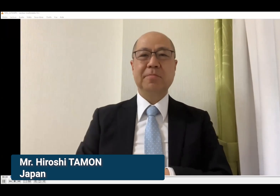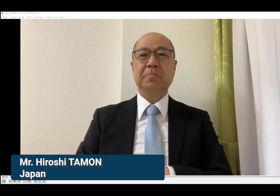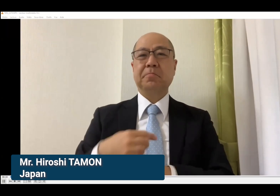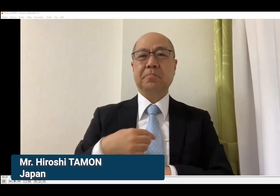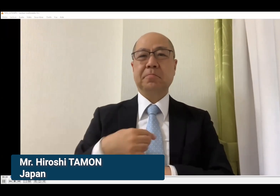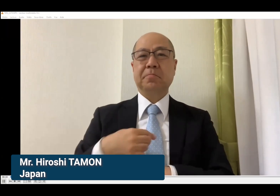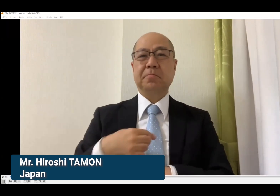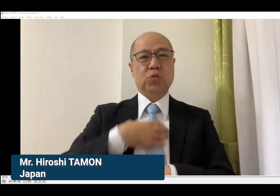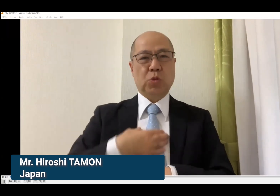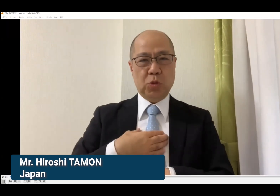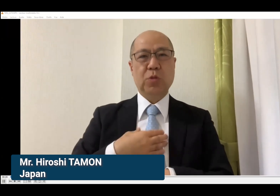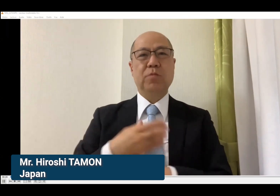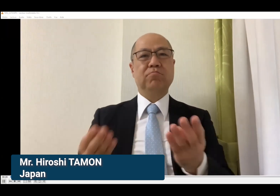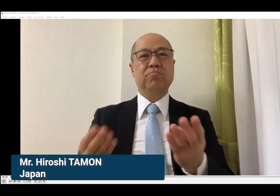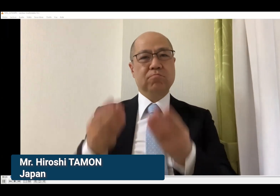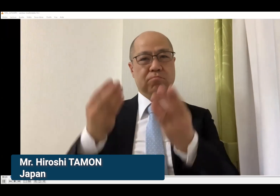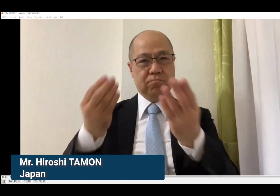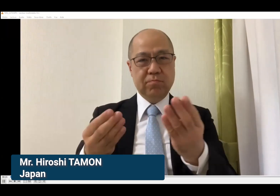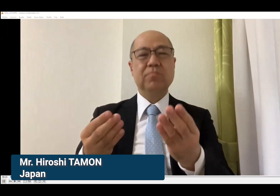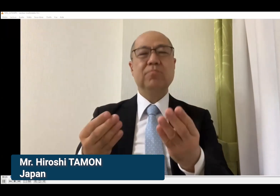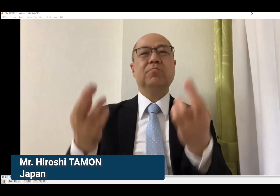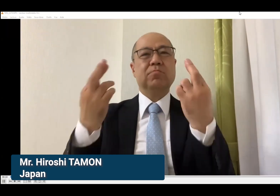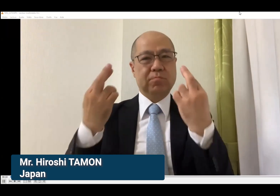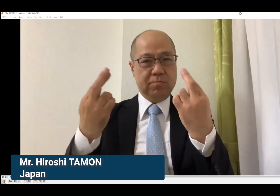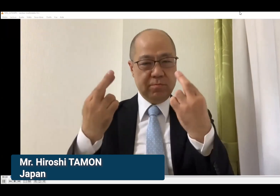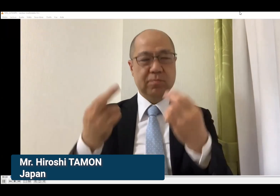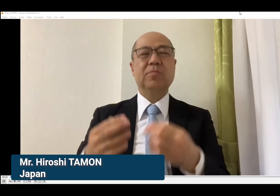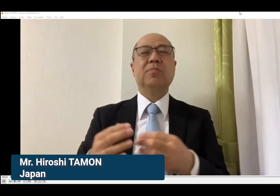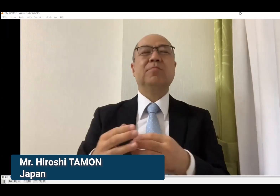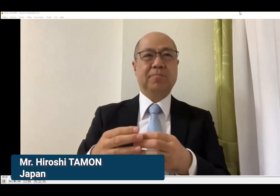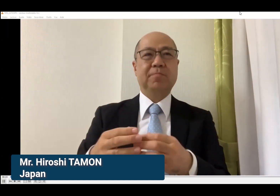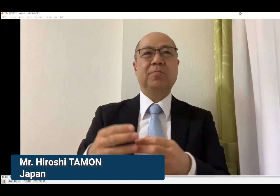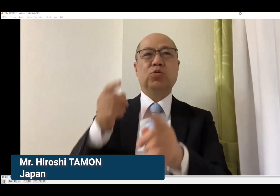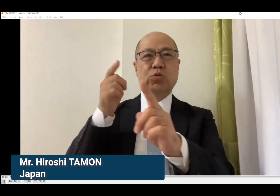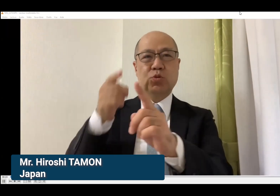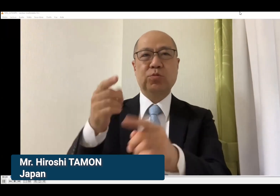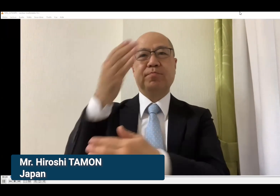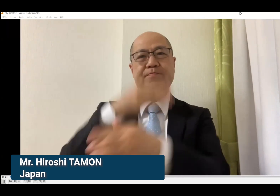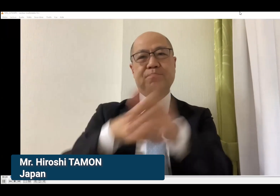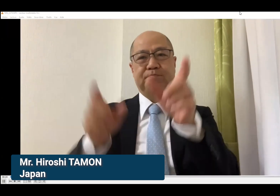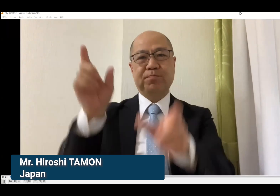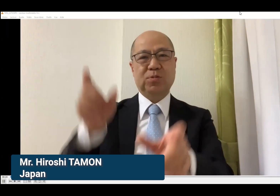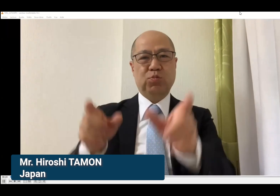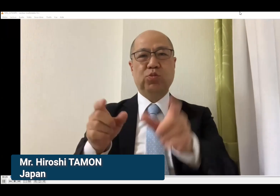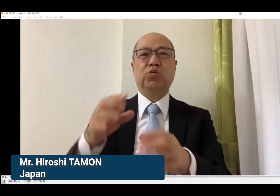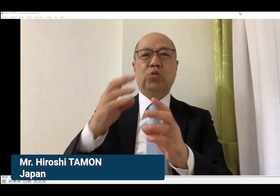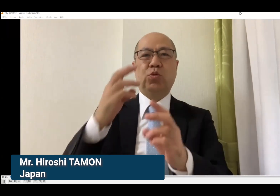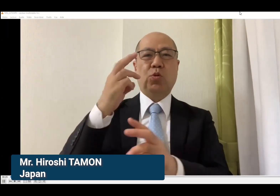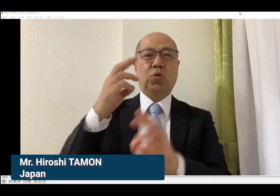First, I will answer the general questions. About my motivation is to bring